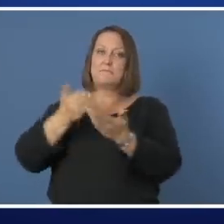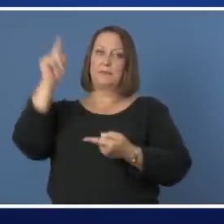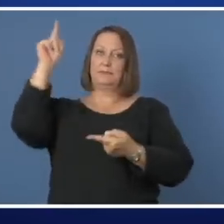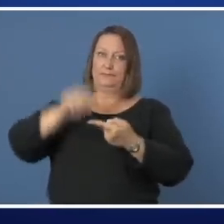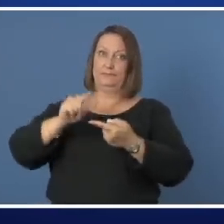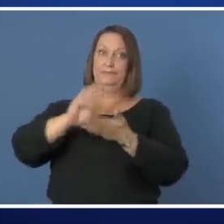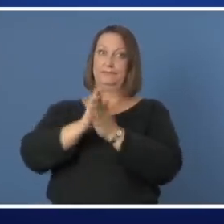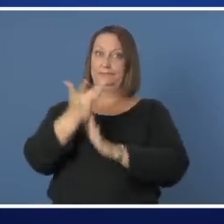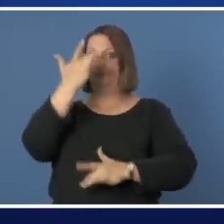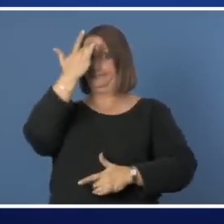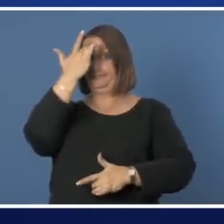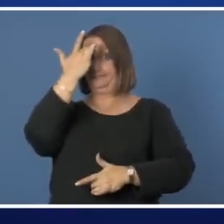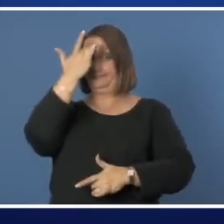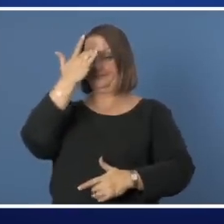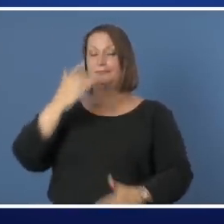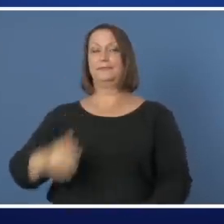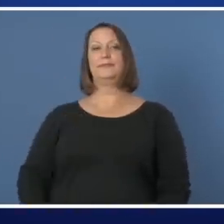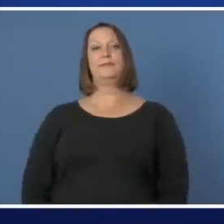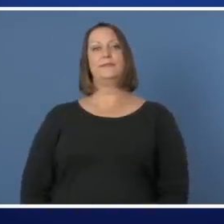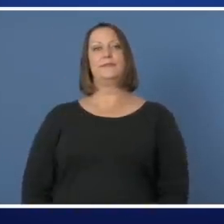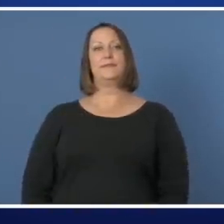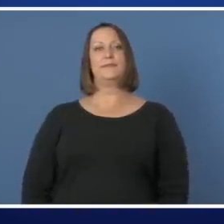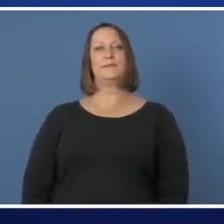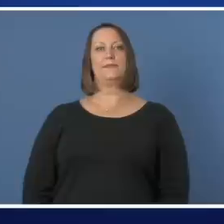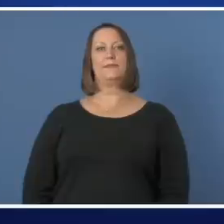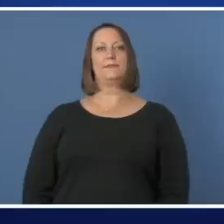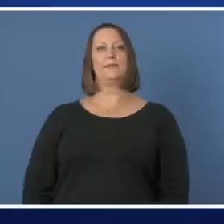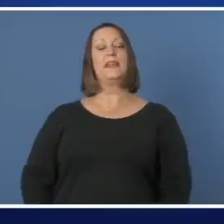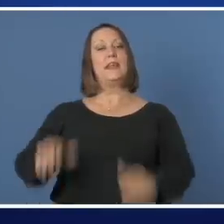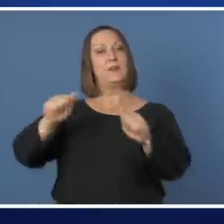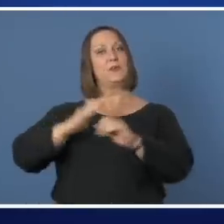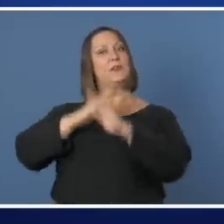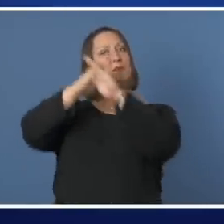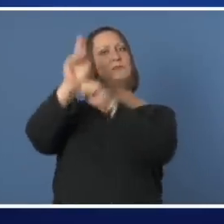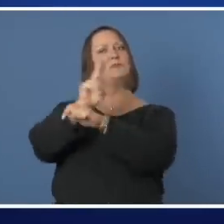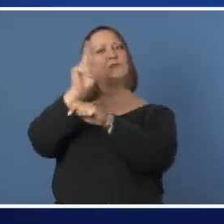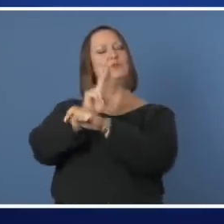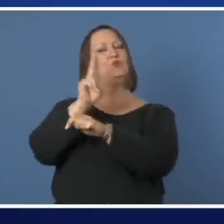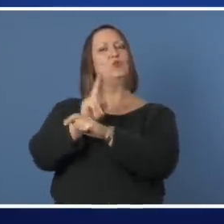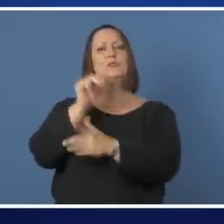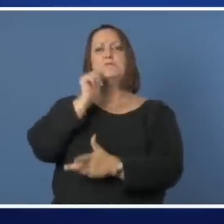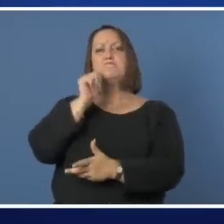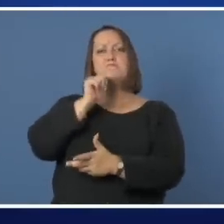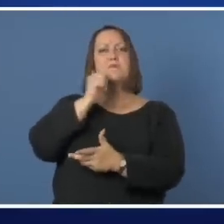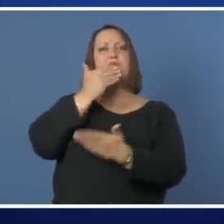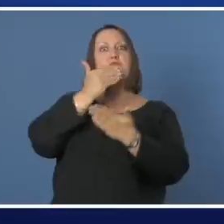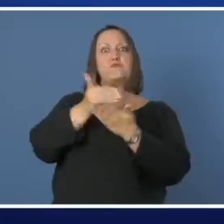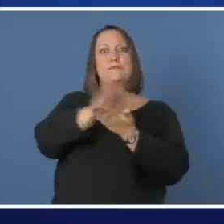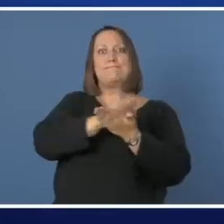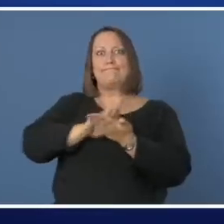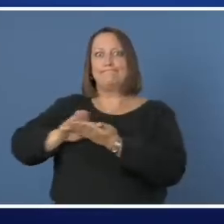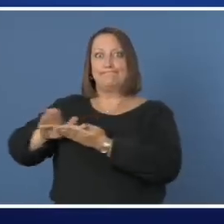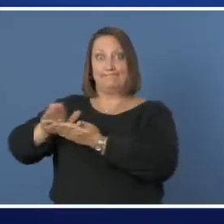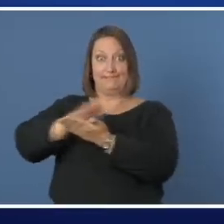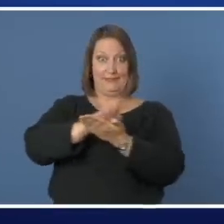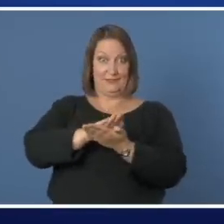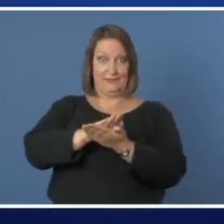seeking vaccination immediately use everyday sanitation techniques